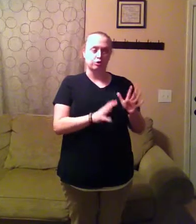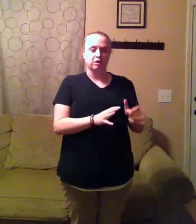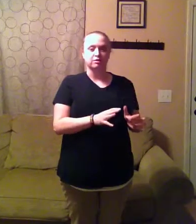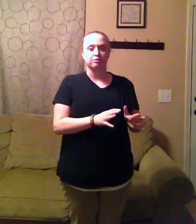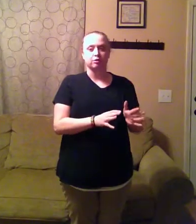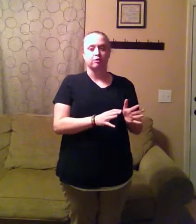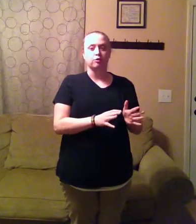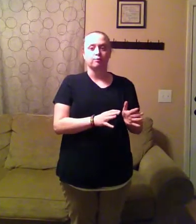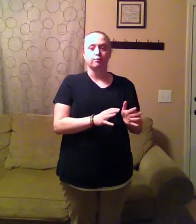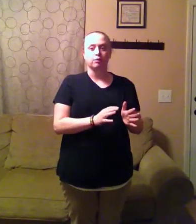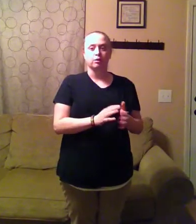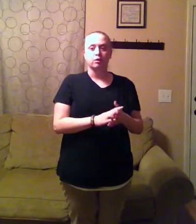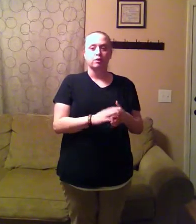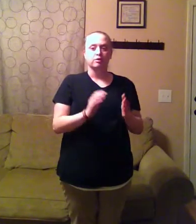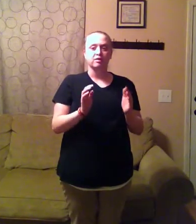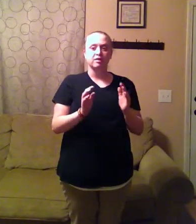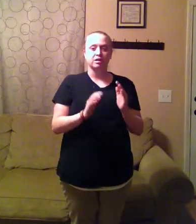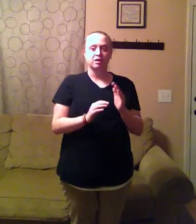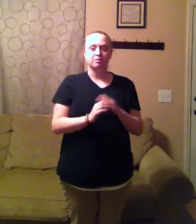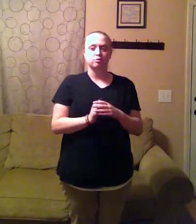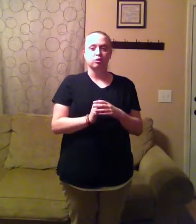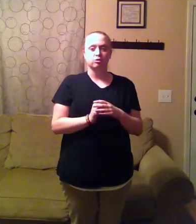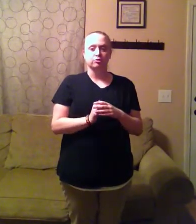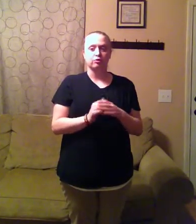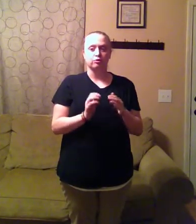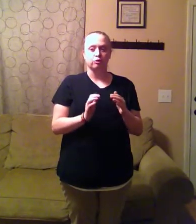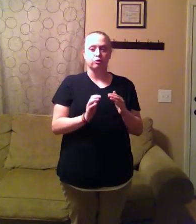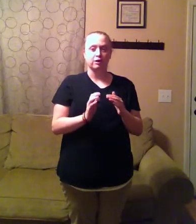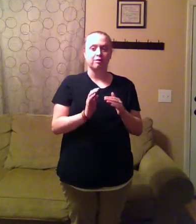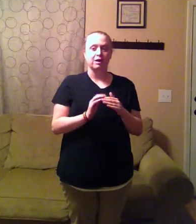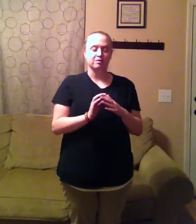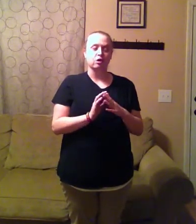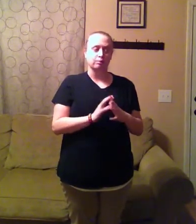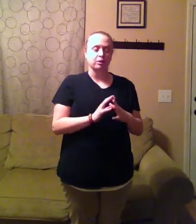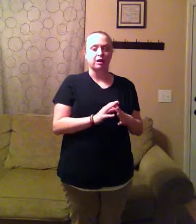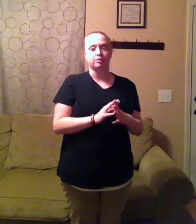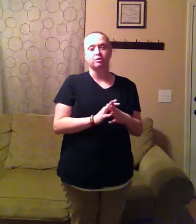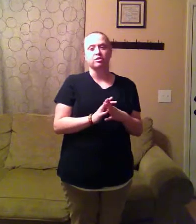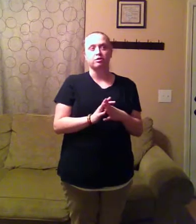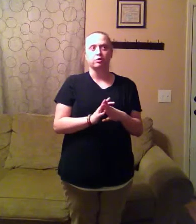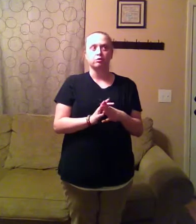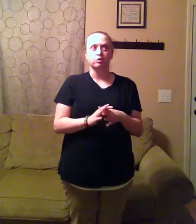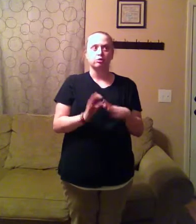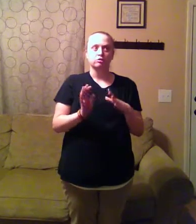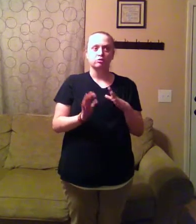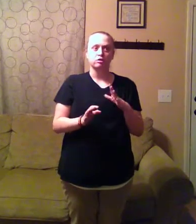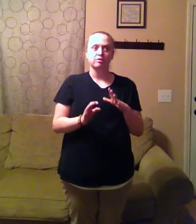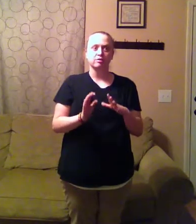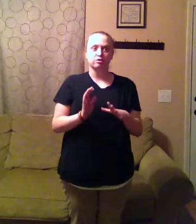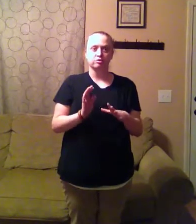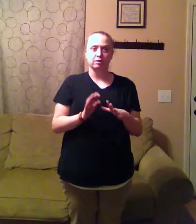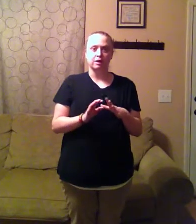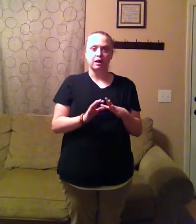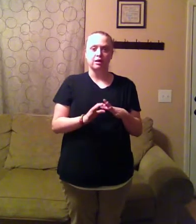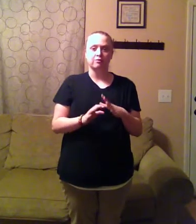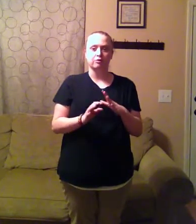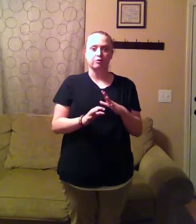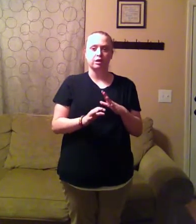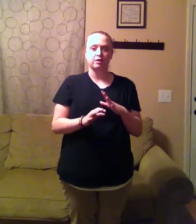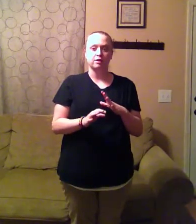aggressive review. This technique is more useful for learning less complicated material. Students and teachers alike have agreed that the